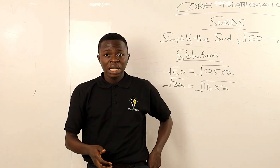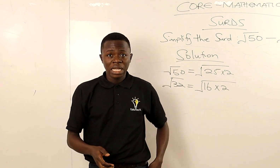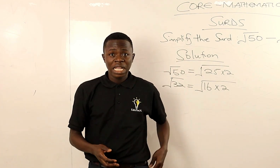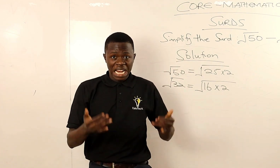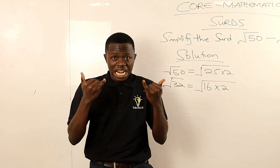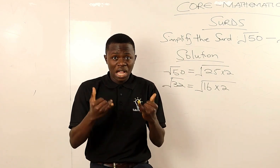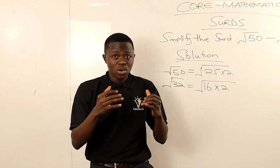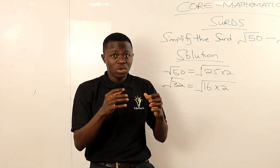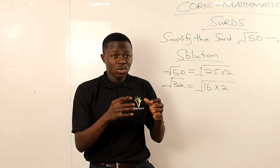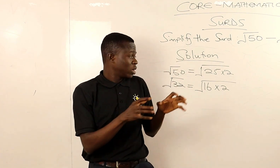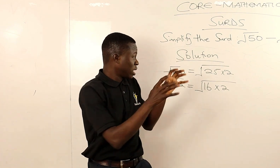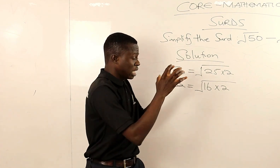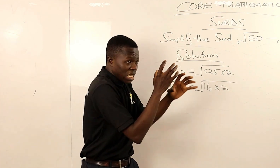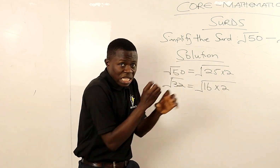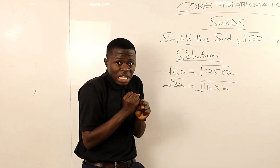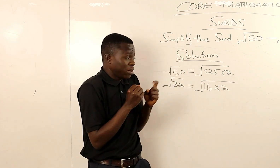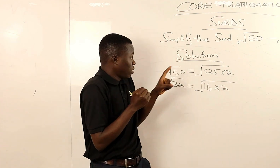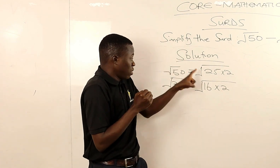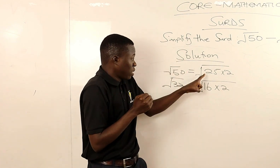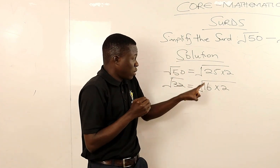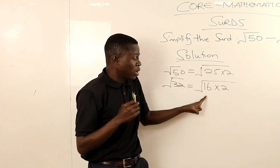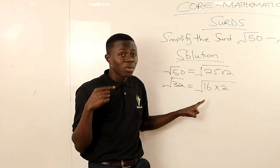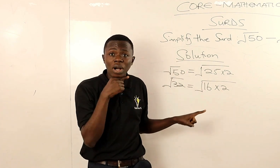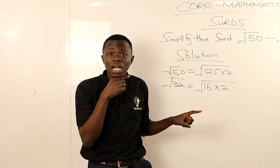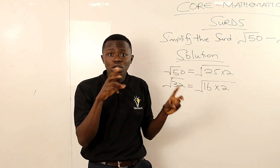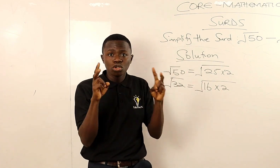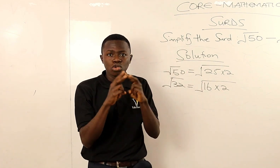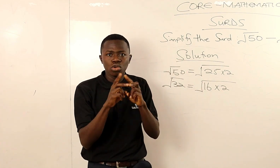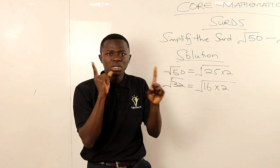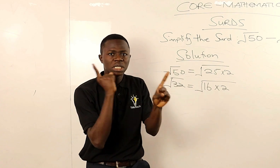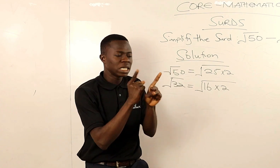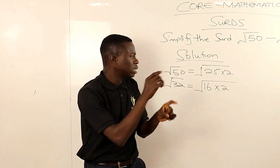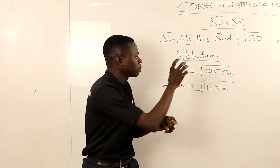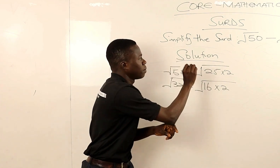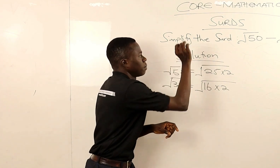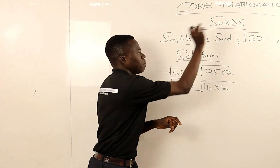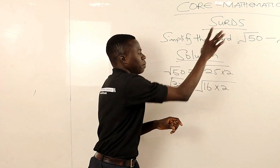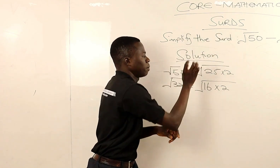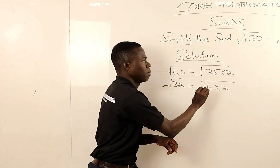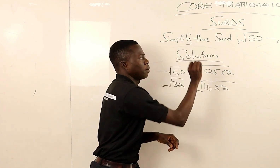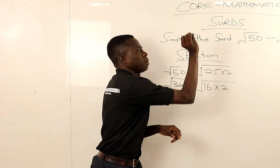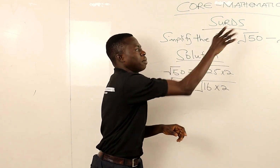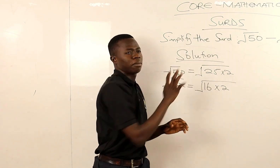being the perfect square. And when we multiply 16 by 2, the answer we are going to